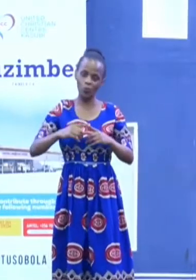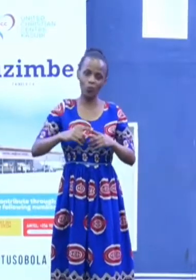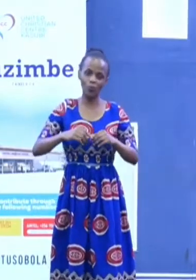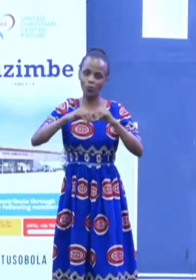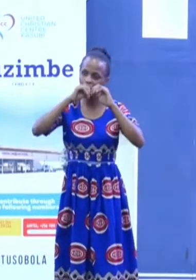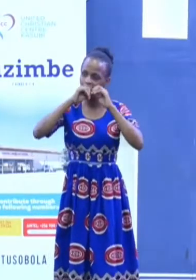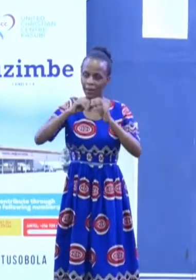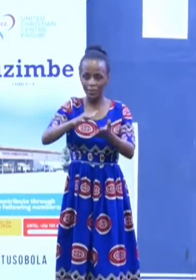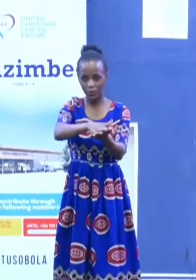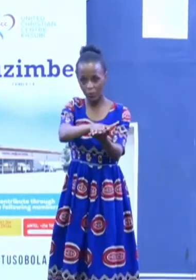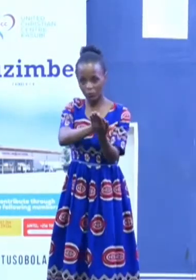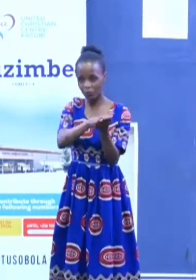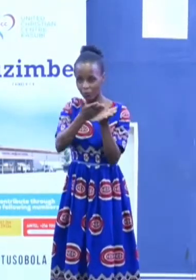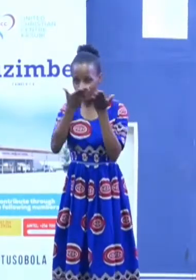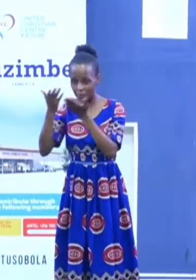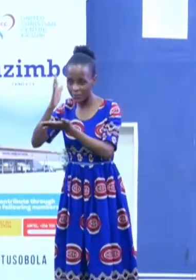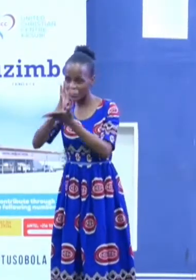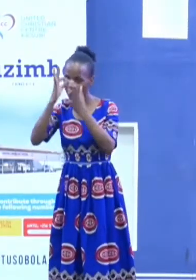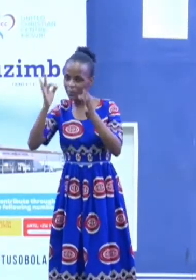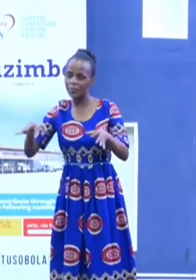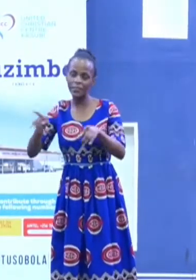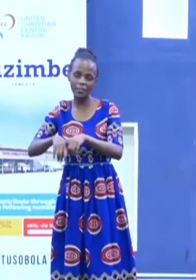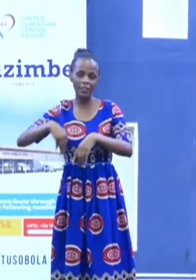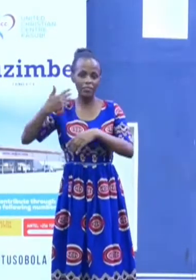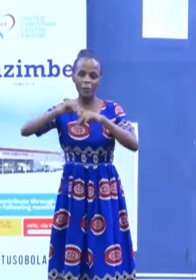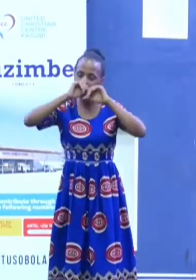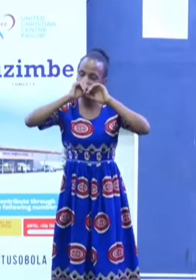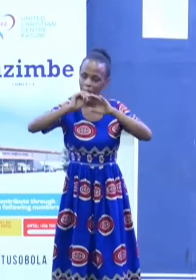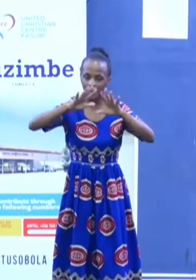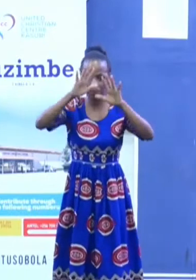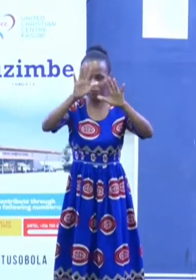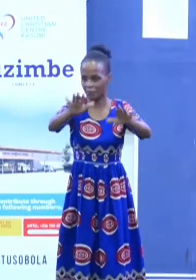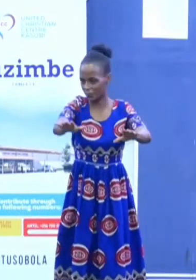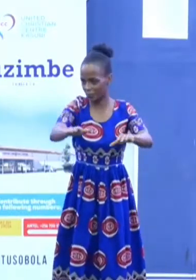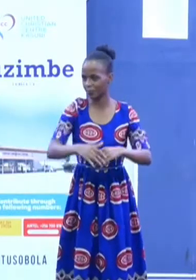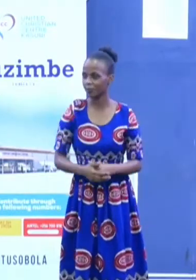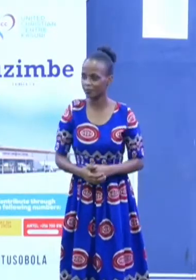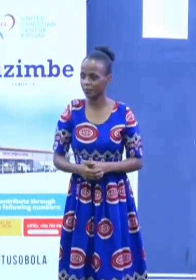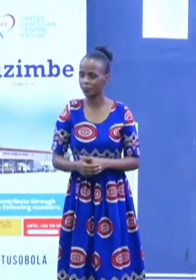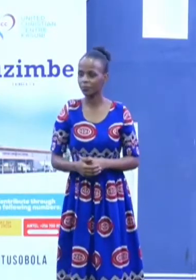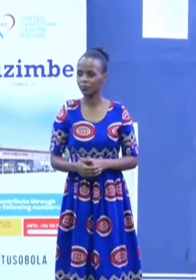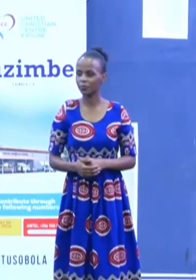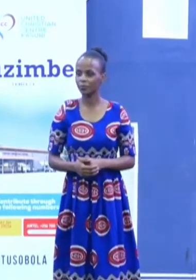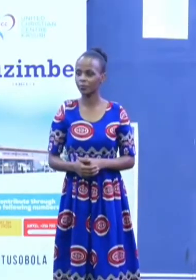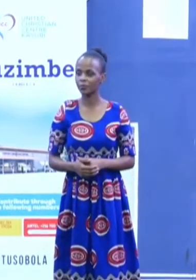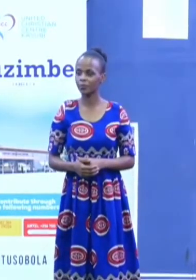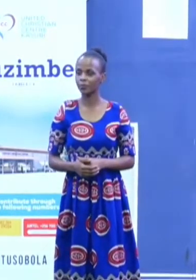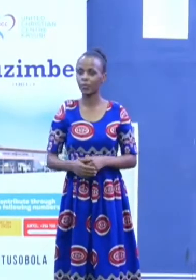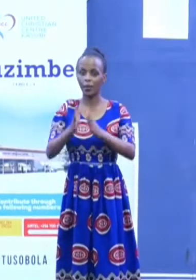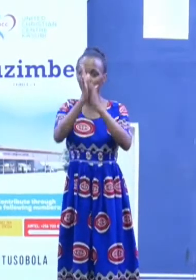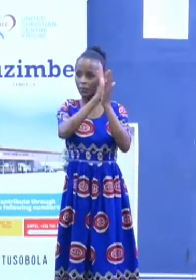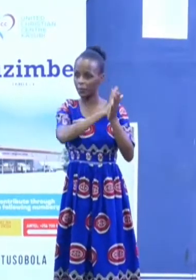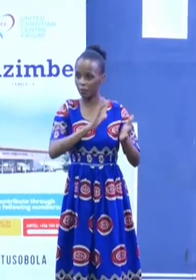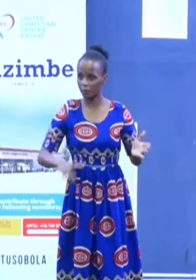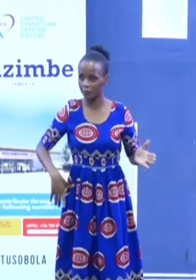gwe amusabira omukisa. That he can take hold of something and put it in his father's hand before he prays for him a blessing. Mukama